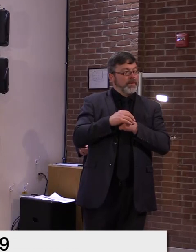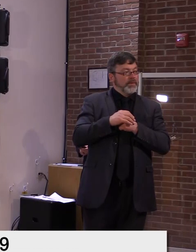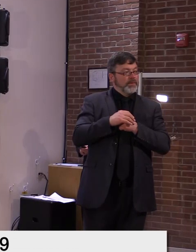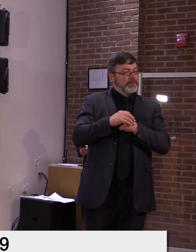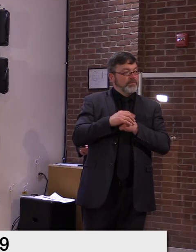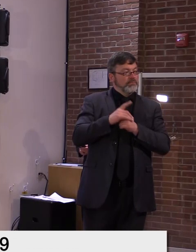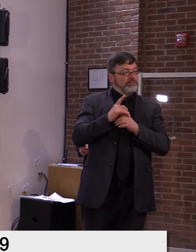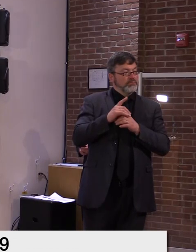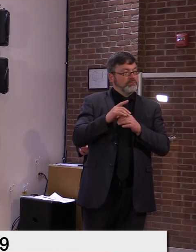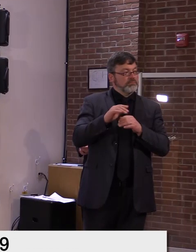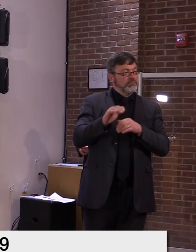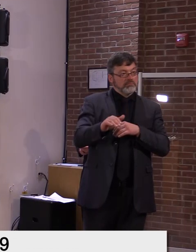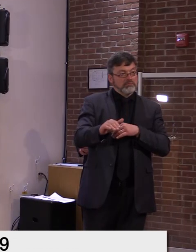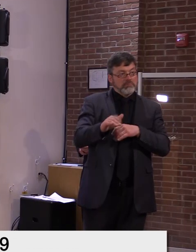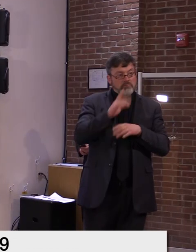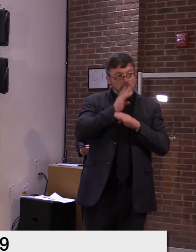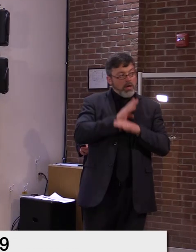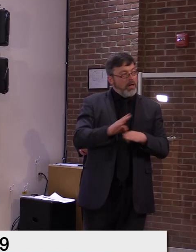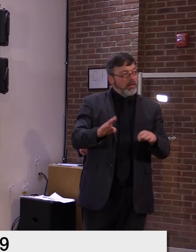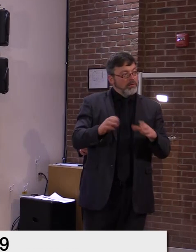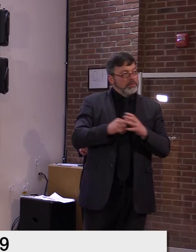Chronicle? Joe, Bar and